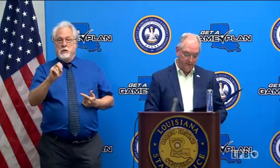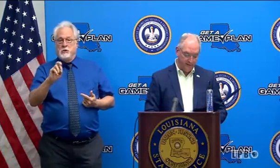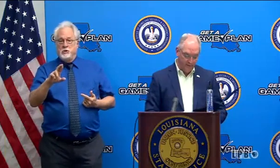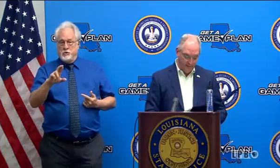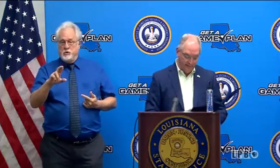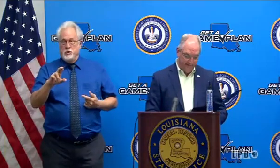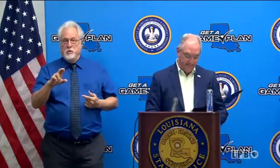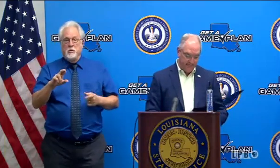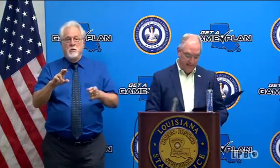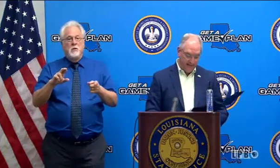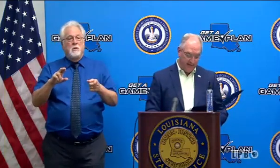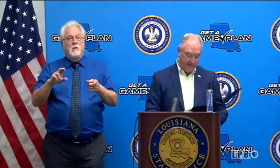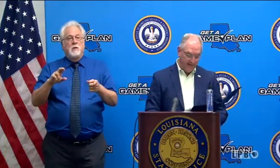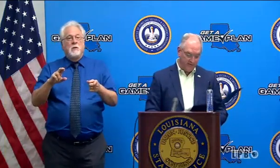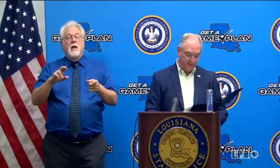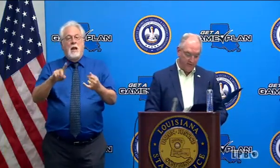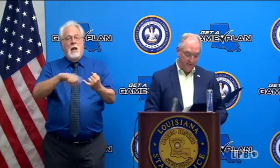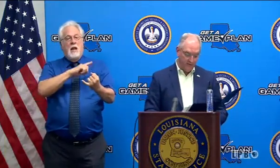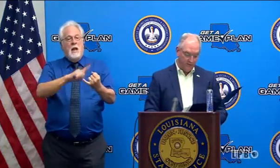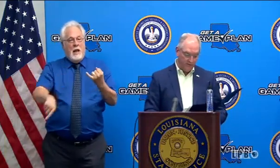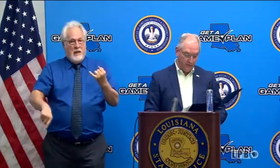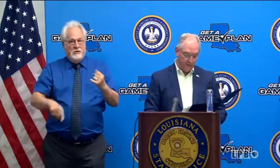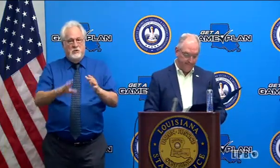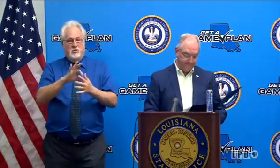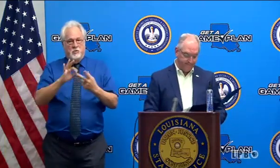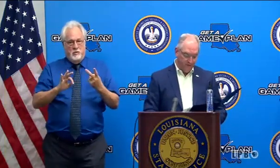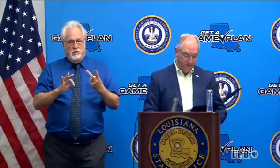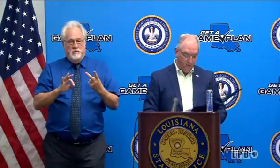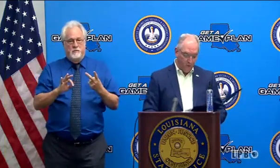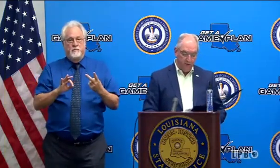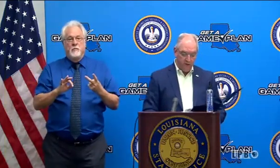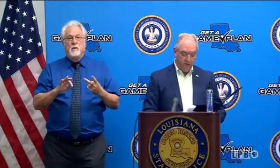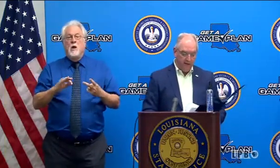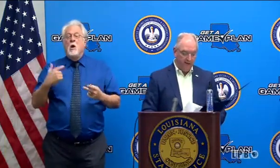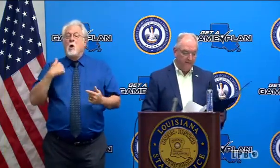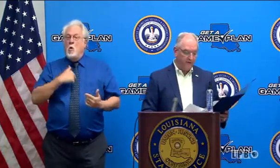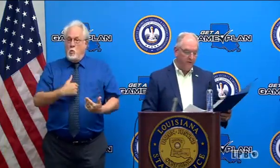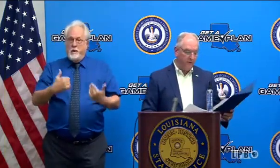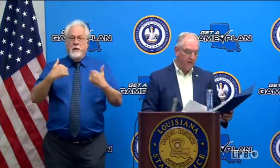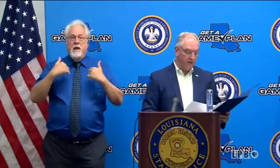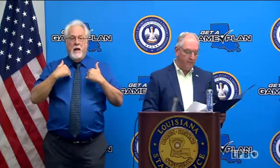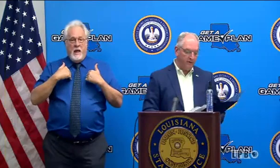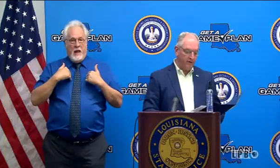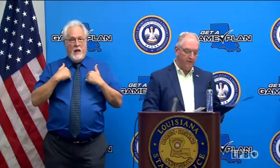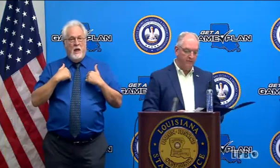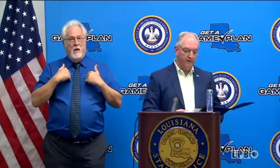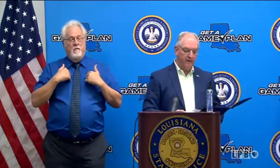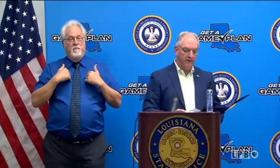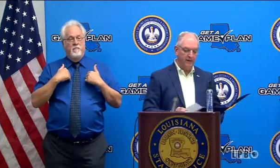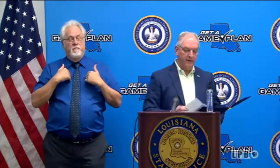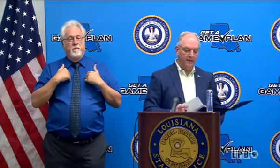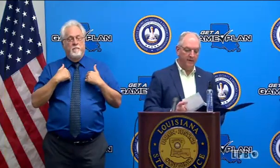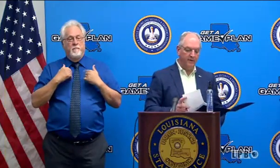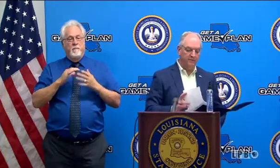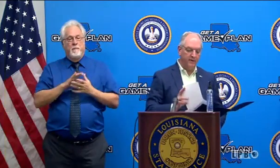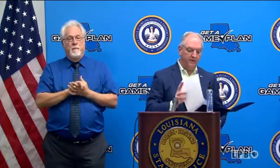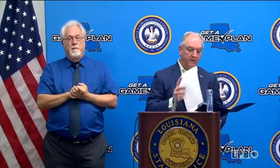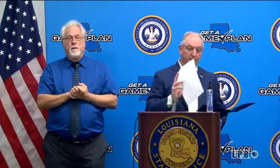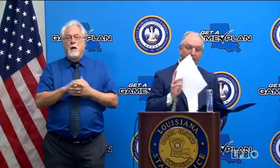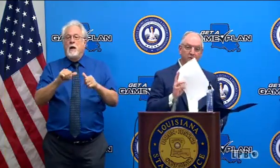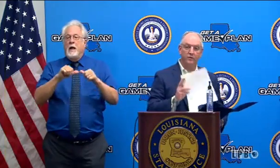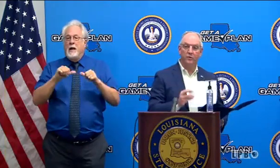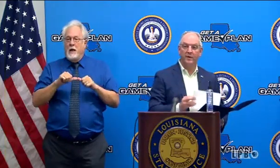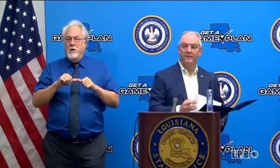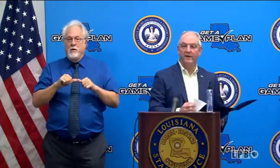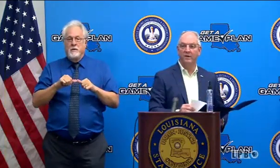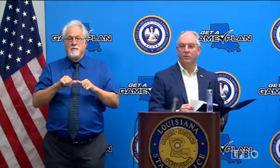I should say, will be a last resort. We do have a growing number of areas that are